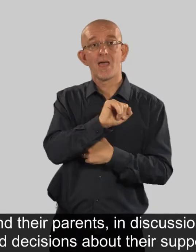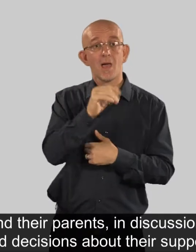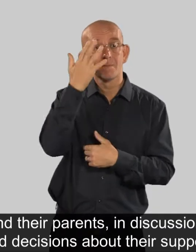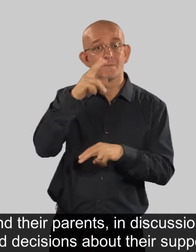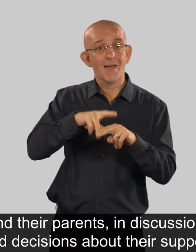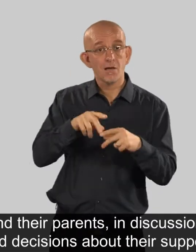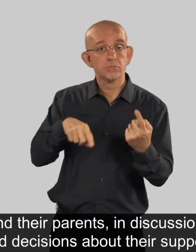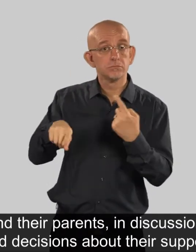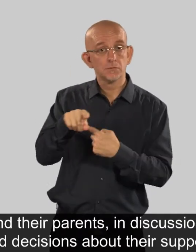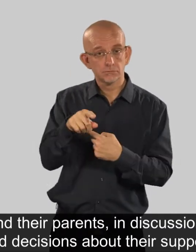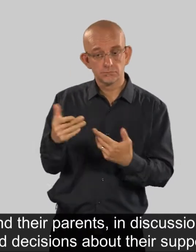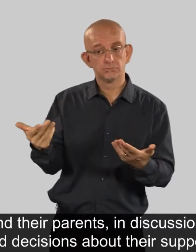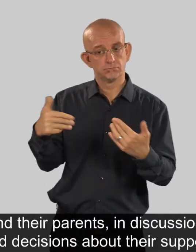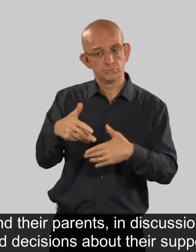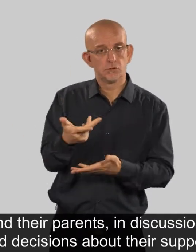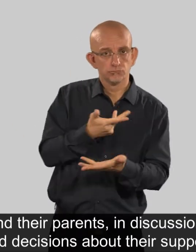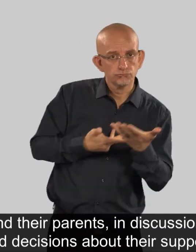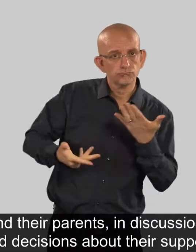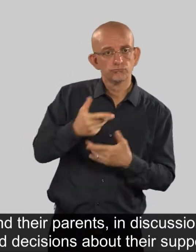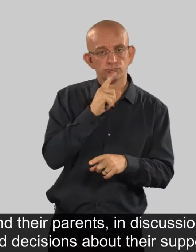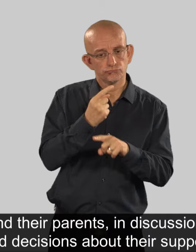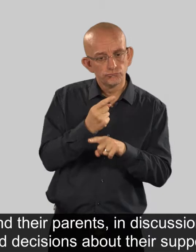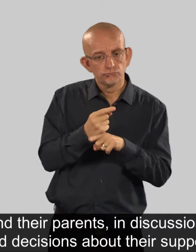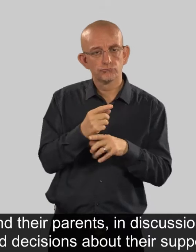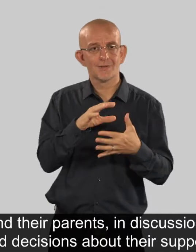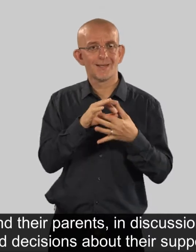discussions and decisions about their support.